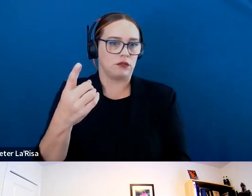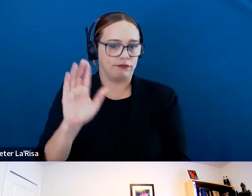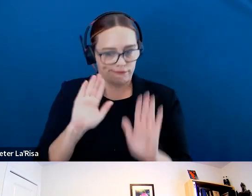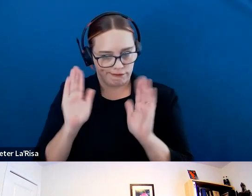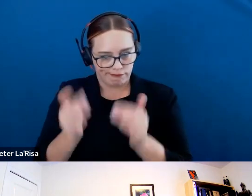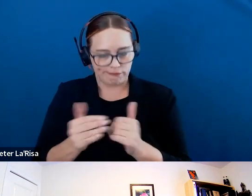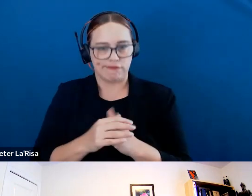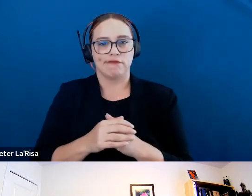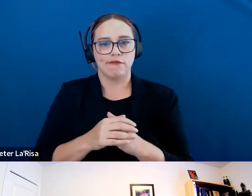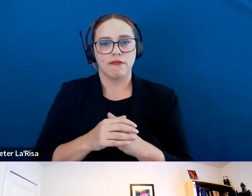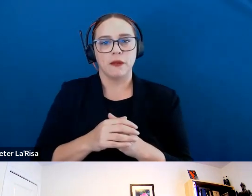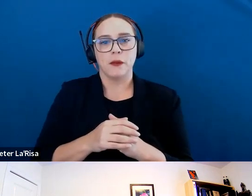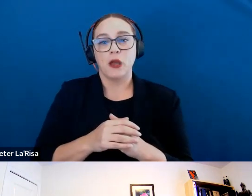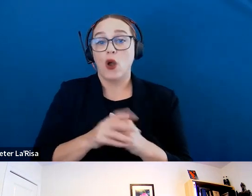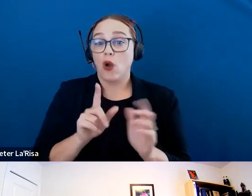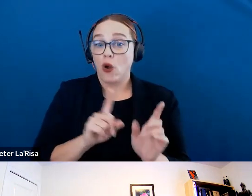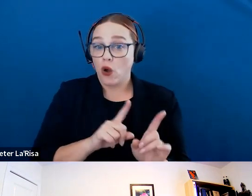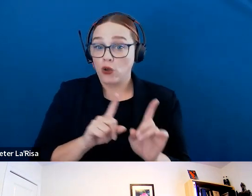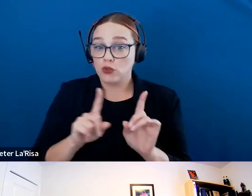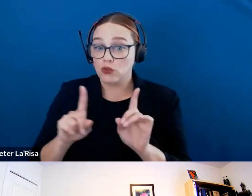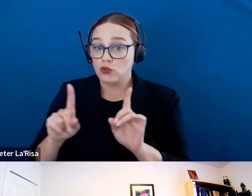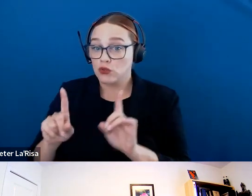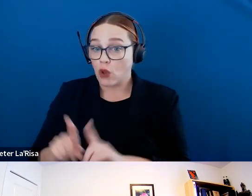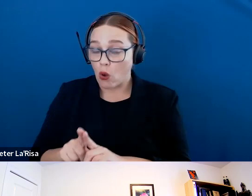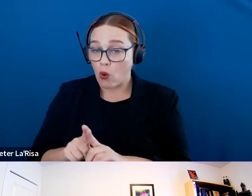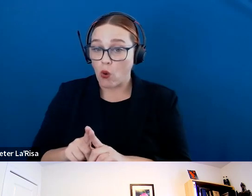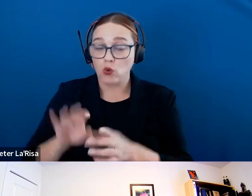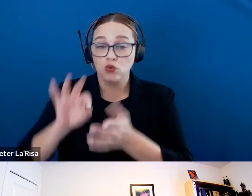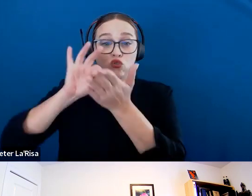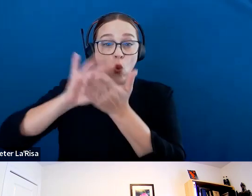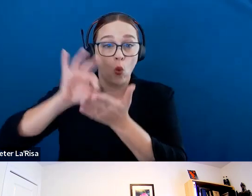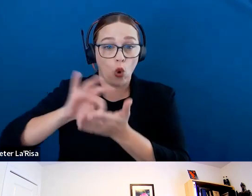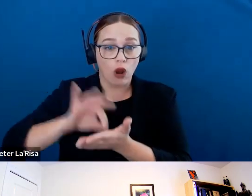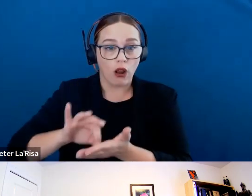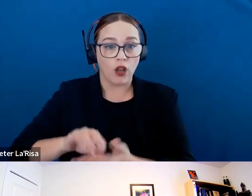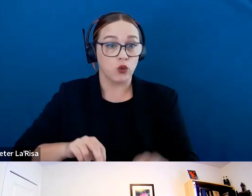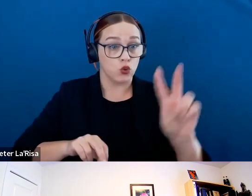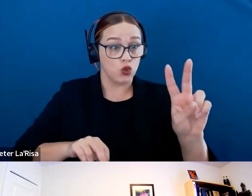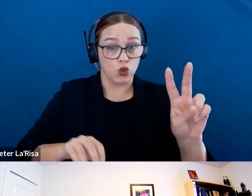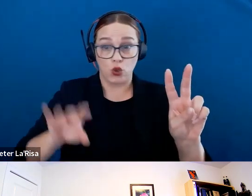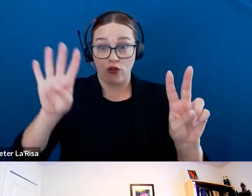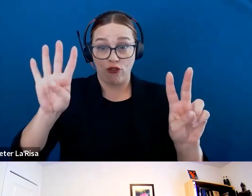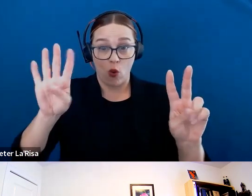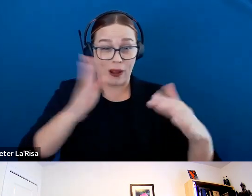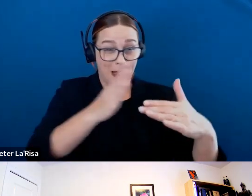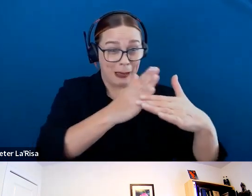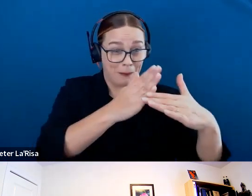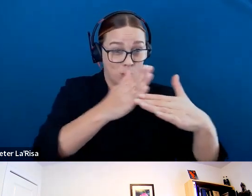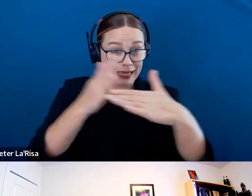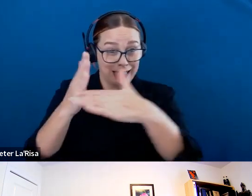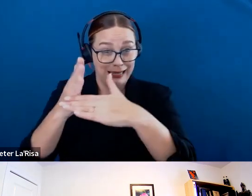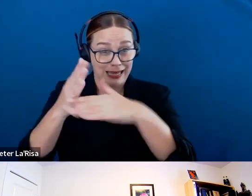so you can also do a score of a 2 or a 4, which is obviously that in between